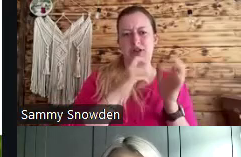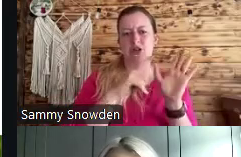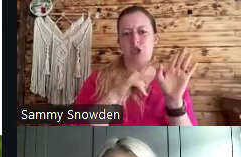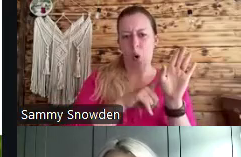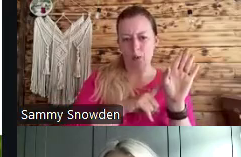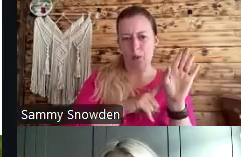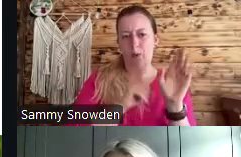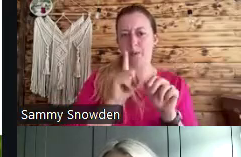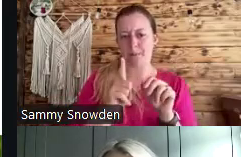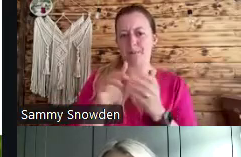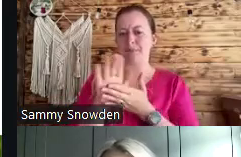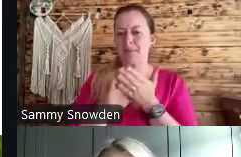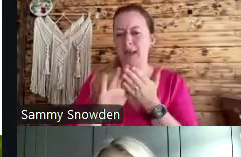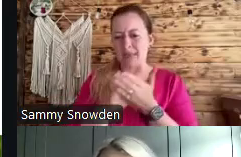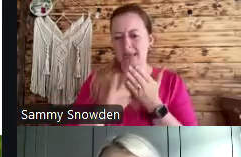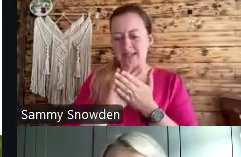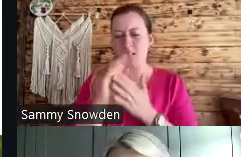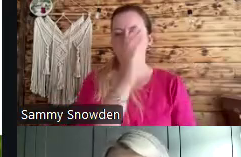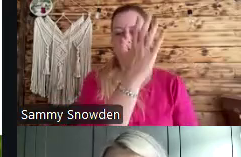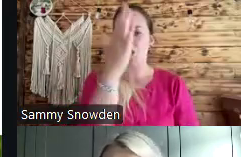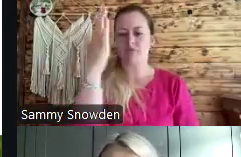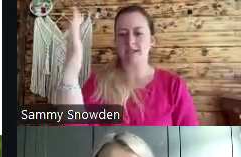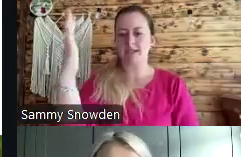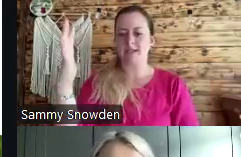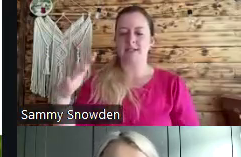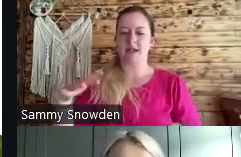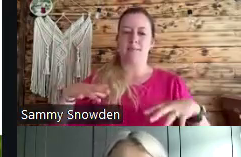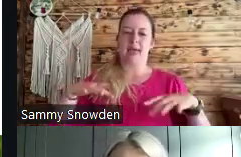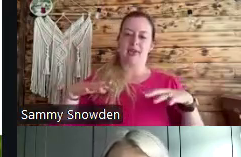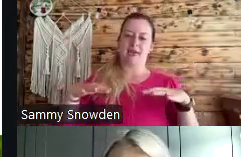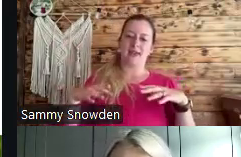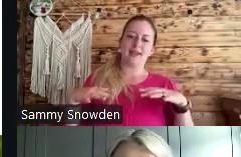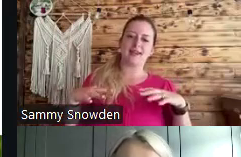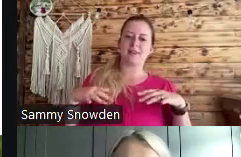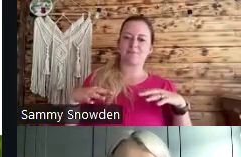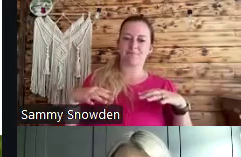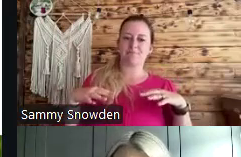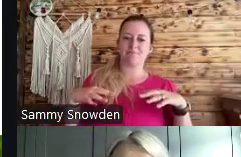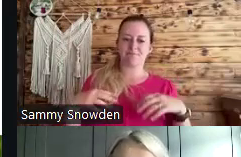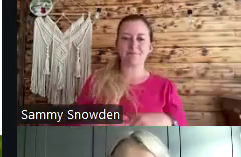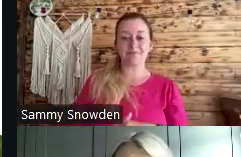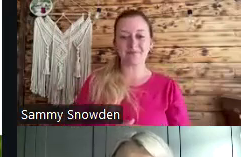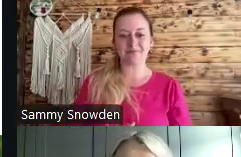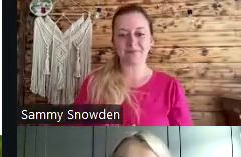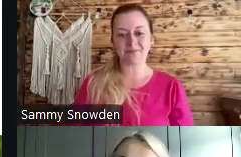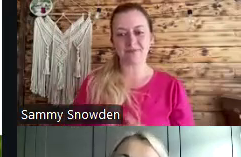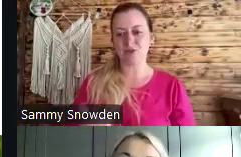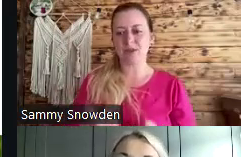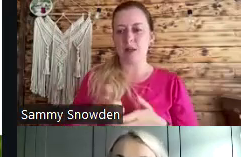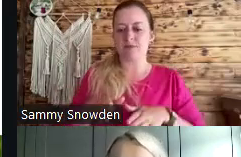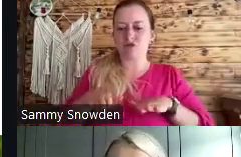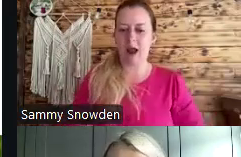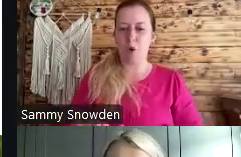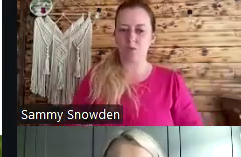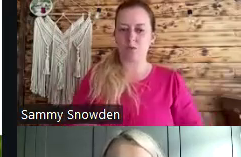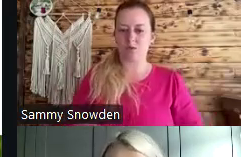forest bathing. And we've seen what tree oils can do with Emma, with things like helping to ground us for shock, but also things like